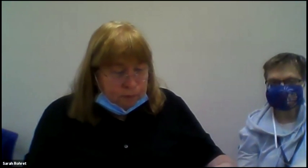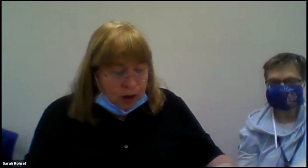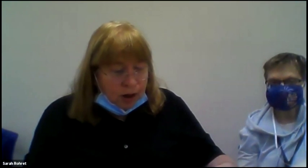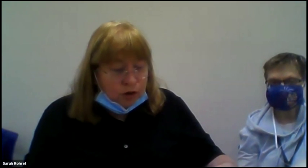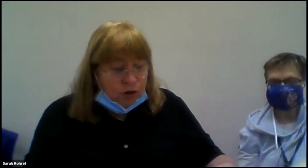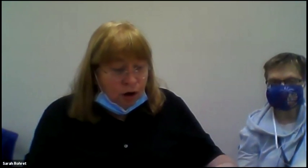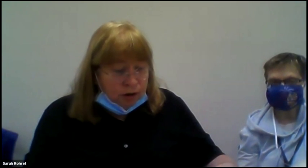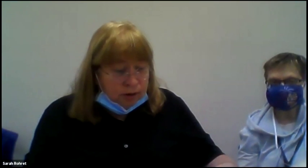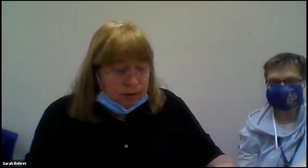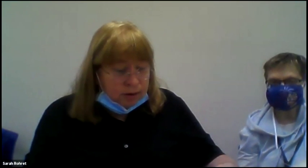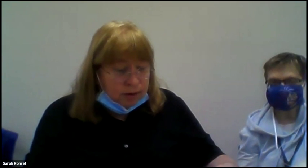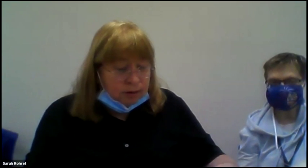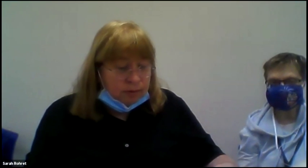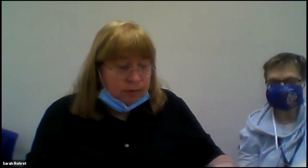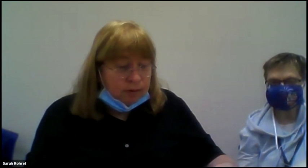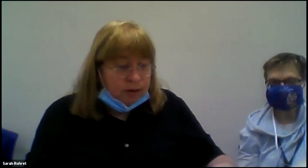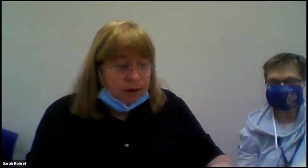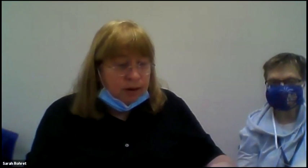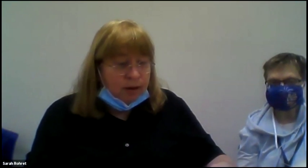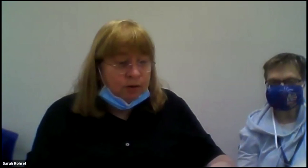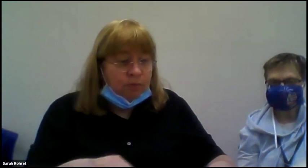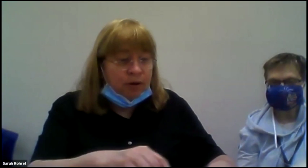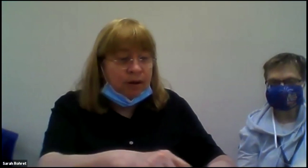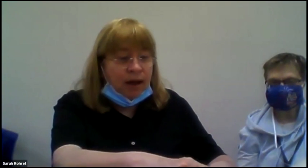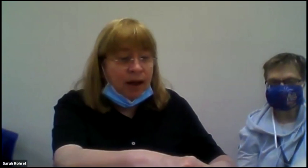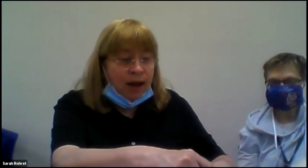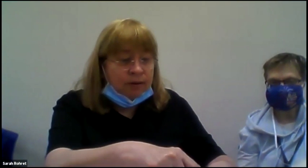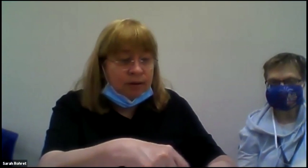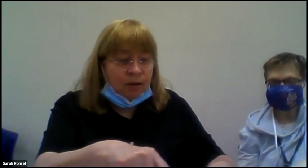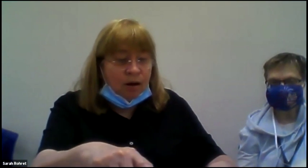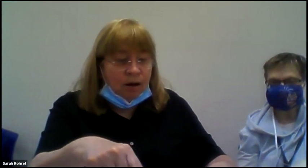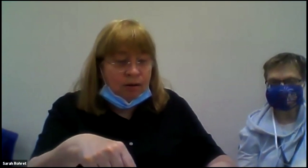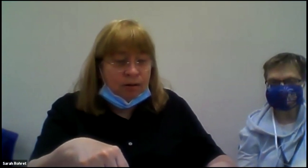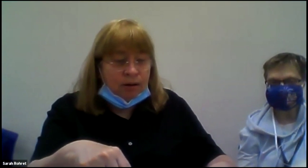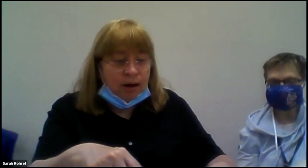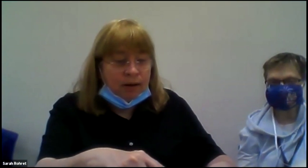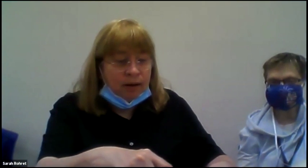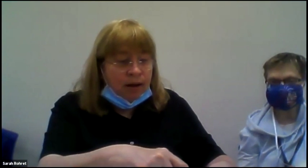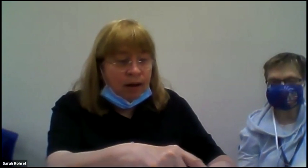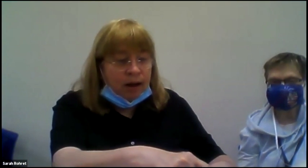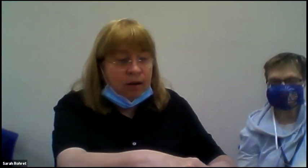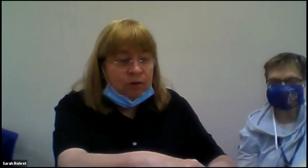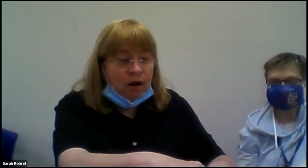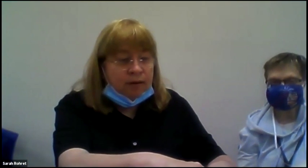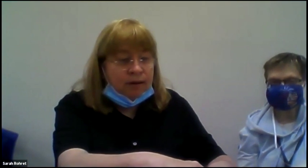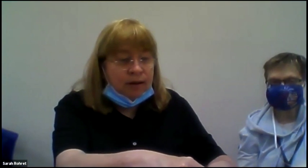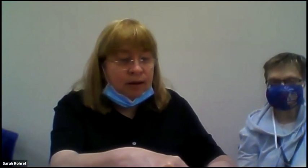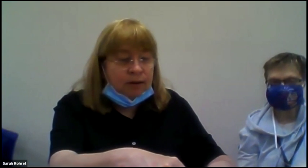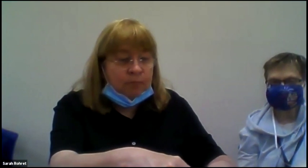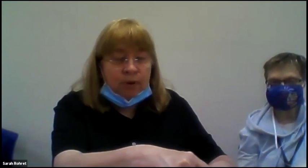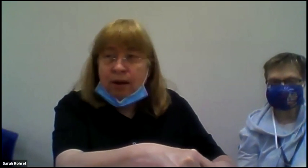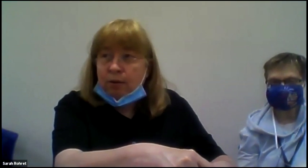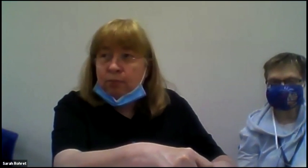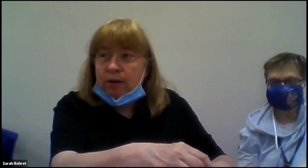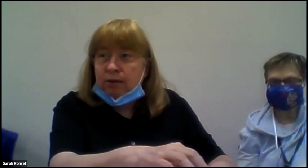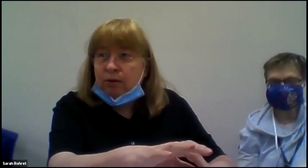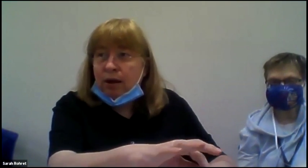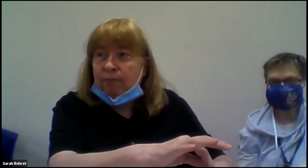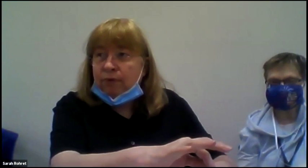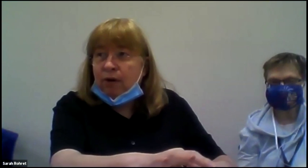A chart, this tells you where the X's are. And like you'll start at this X and put another one. You got to figure out